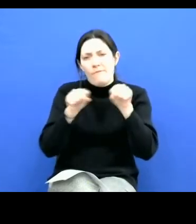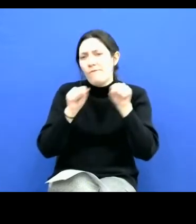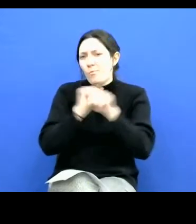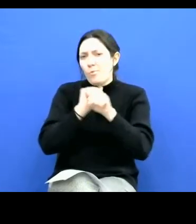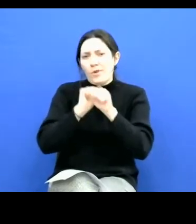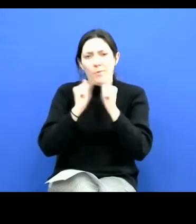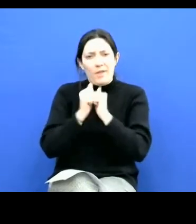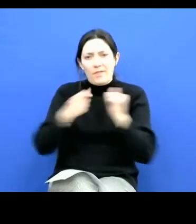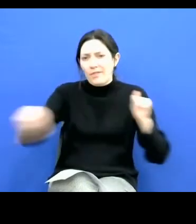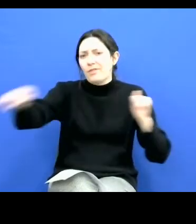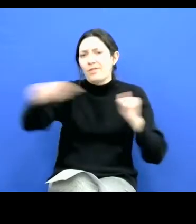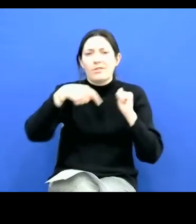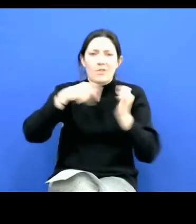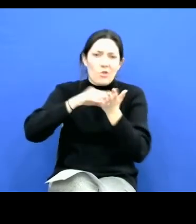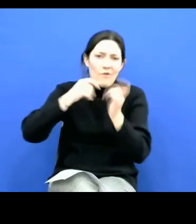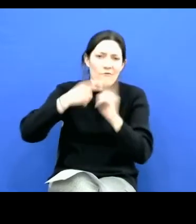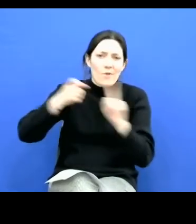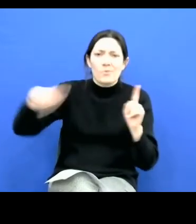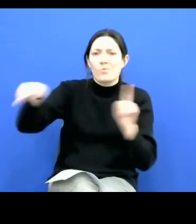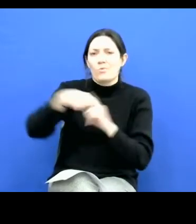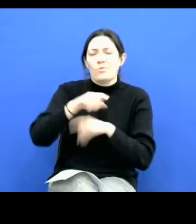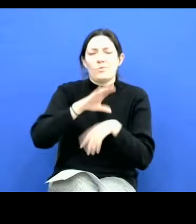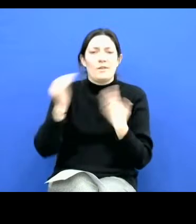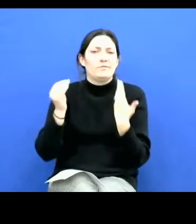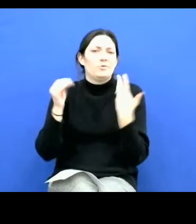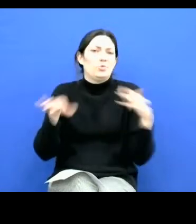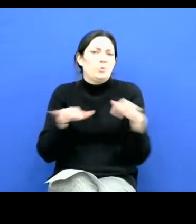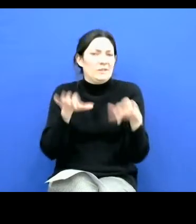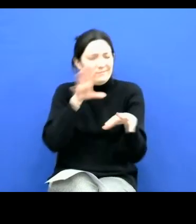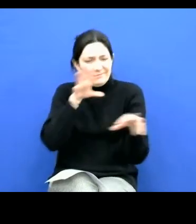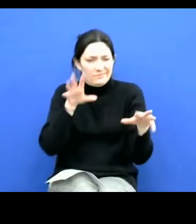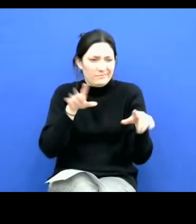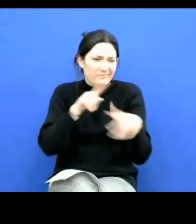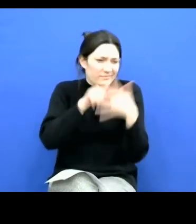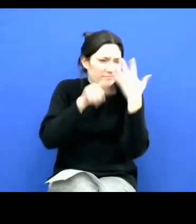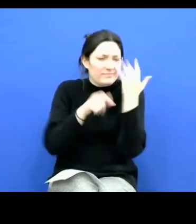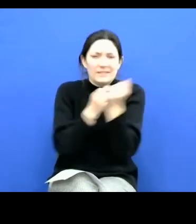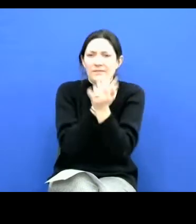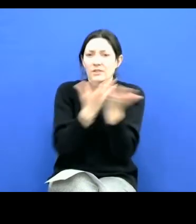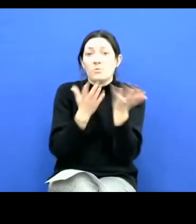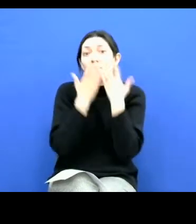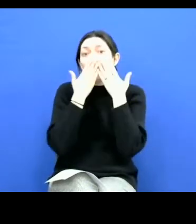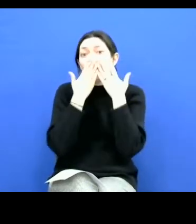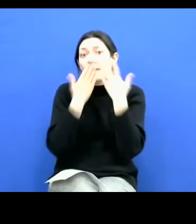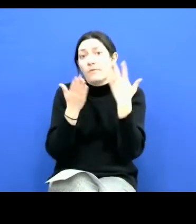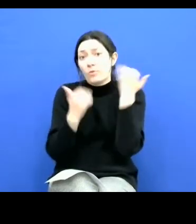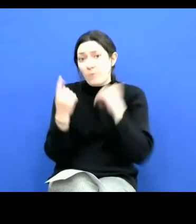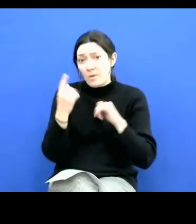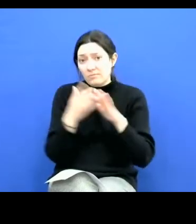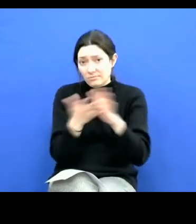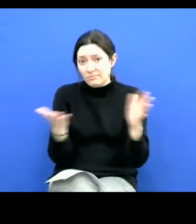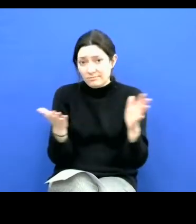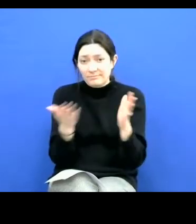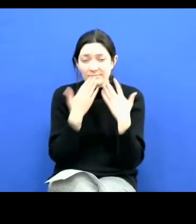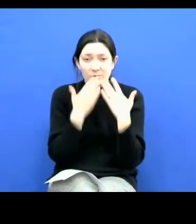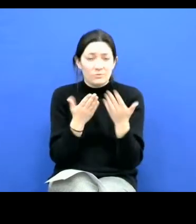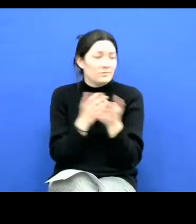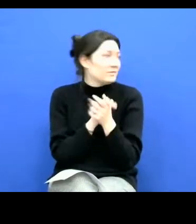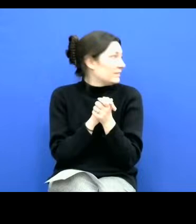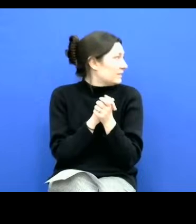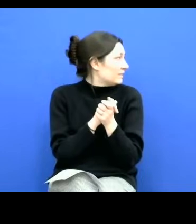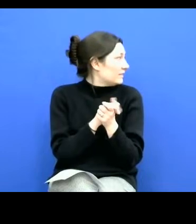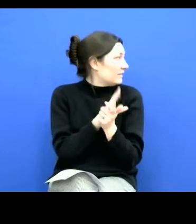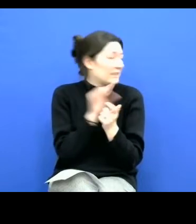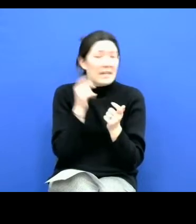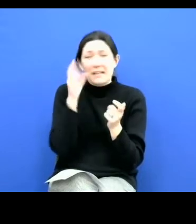working with, learning from, and doing all those things. So I'm really, really grateful to everybody. And I guess I'll